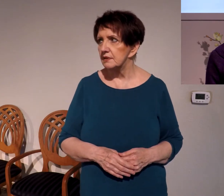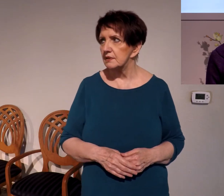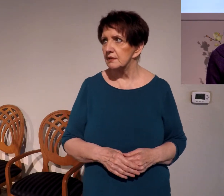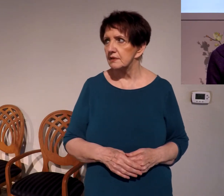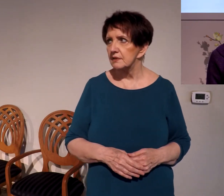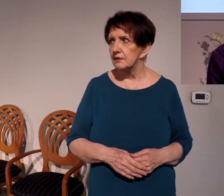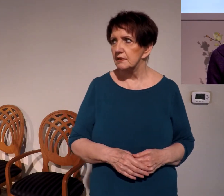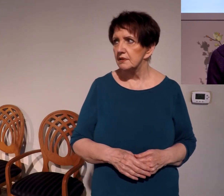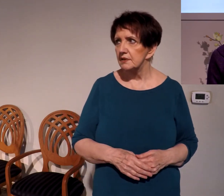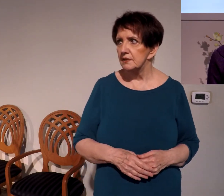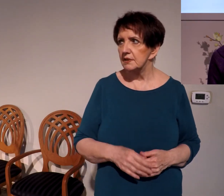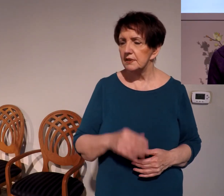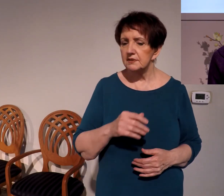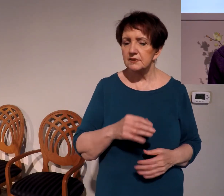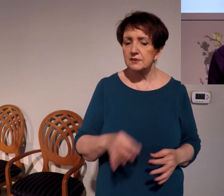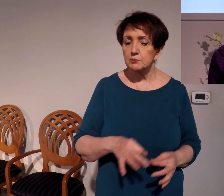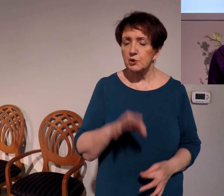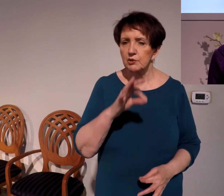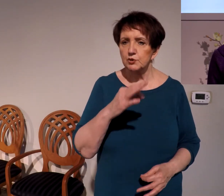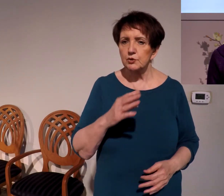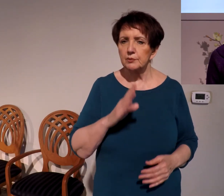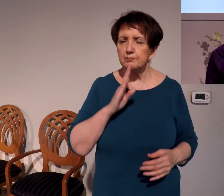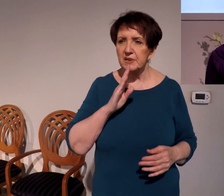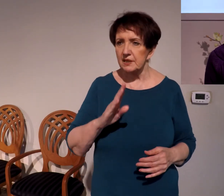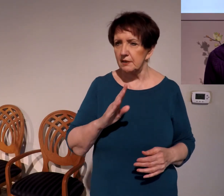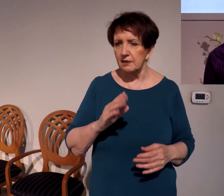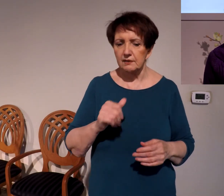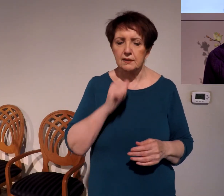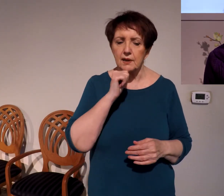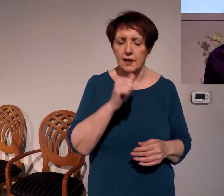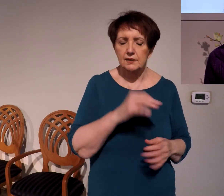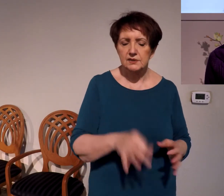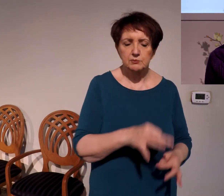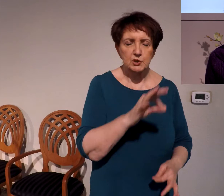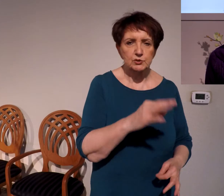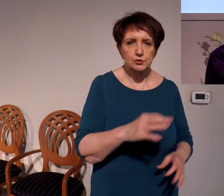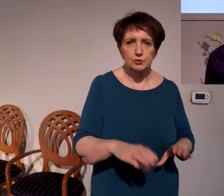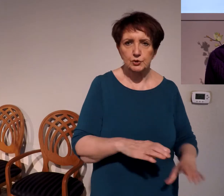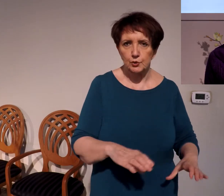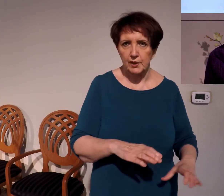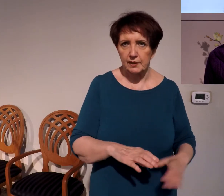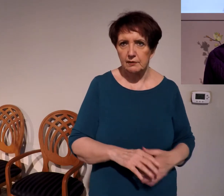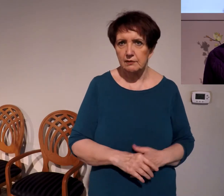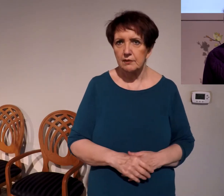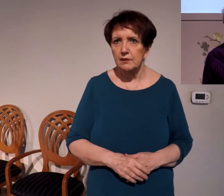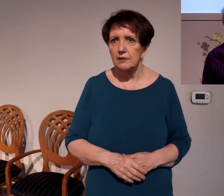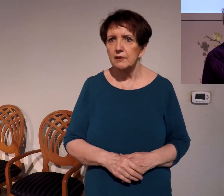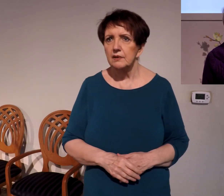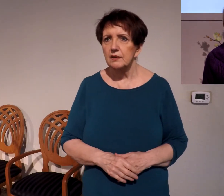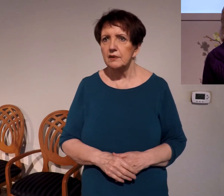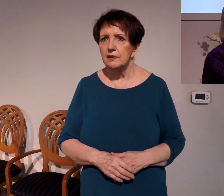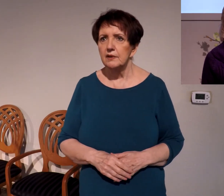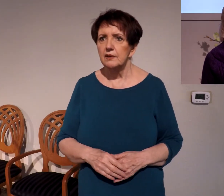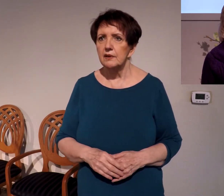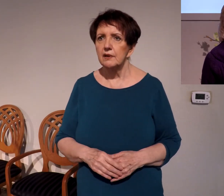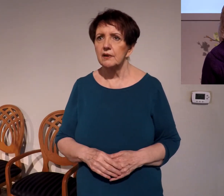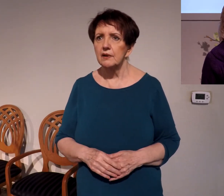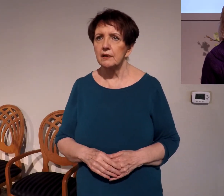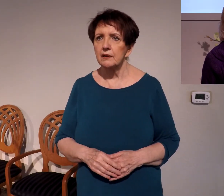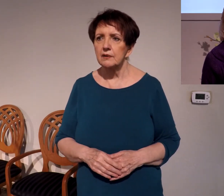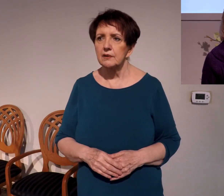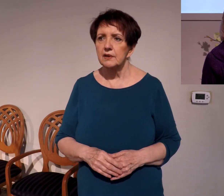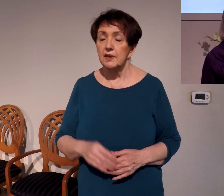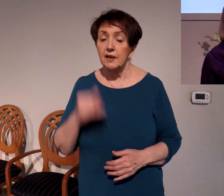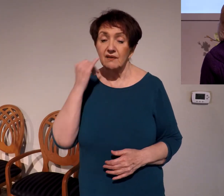It's not a doing. If I feel like I'm loving someone and it's just more doing, I might be adding more